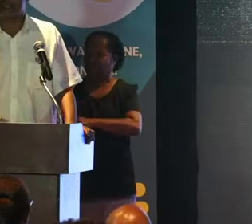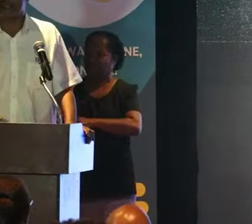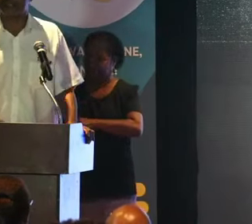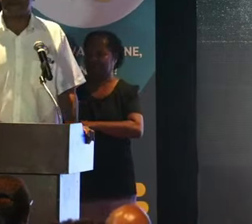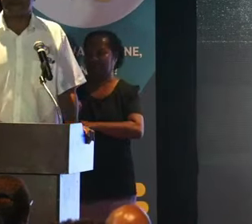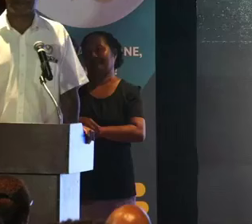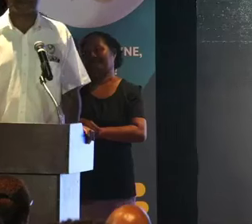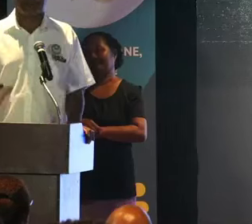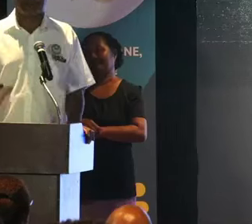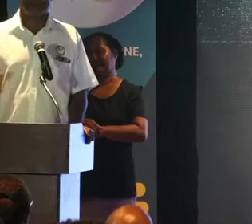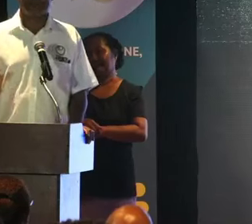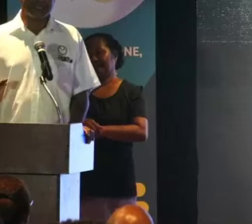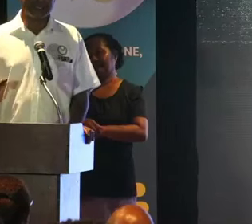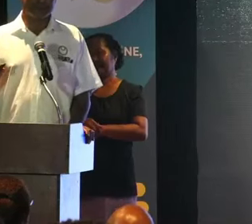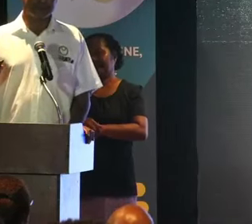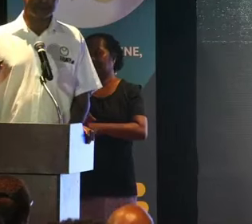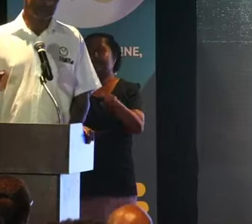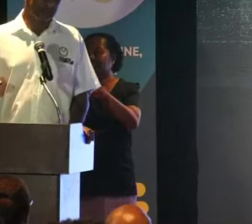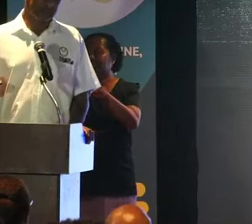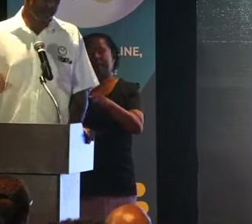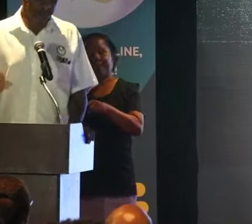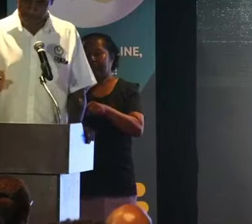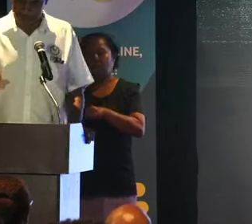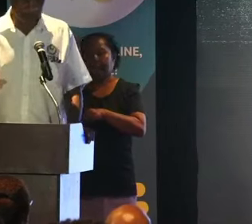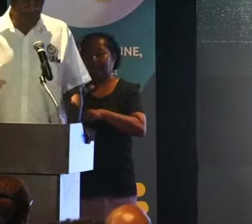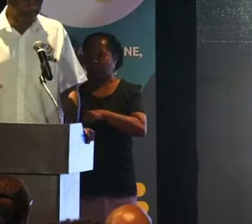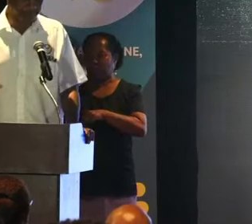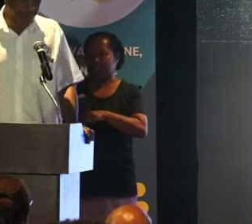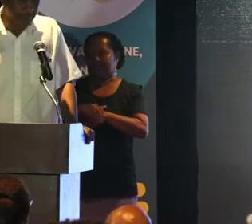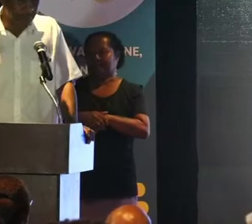again. So I'm clear? All right.